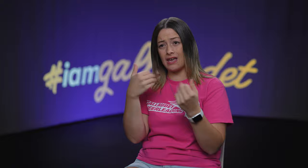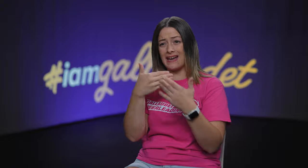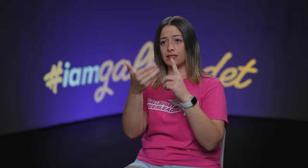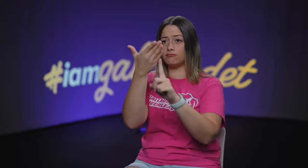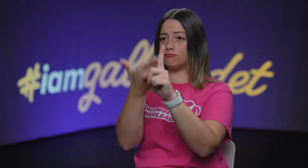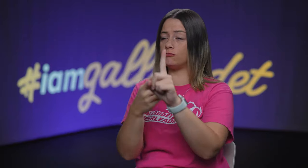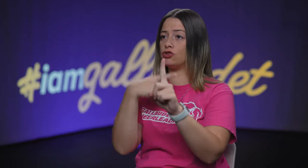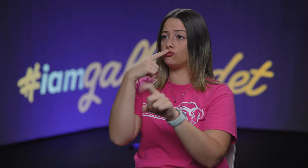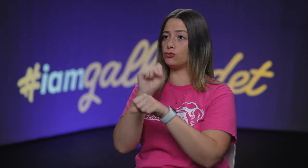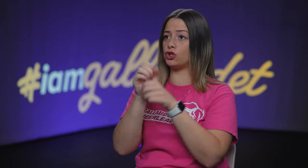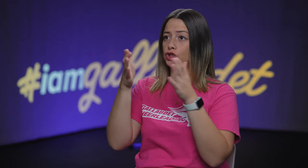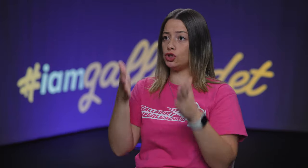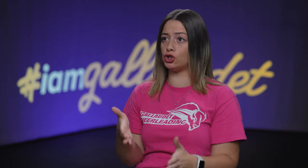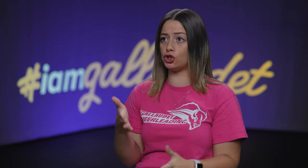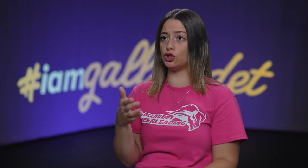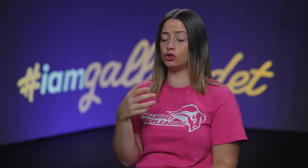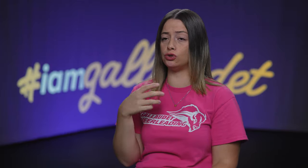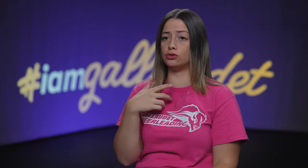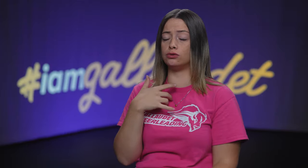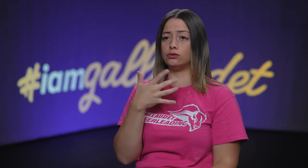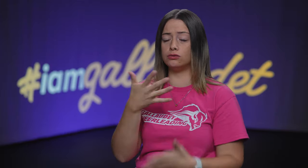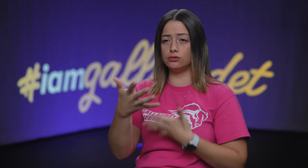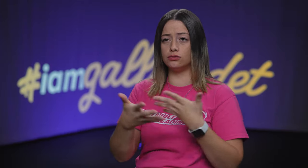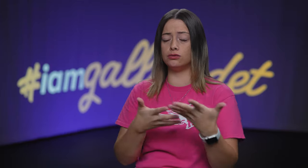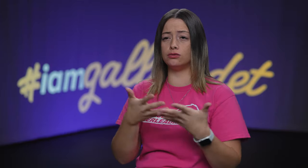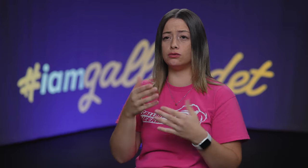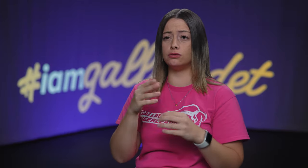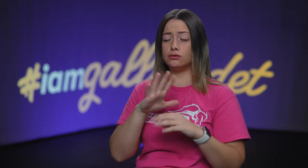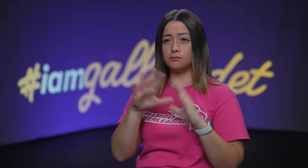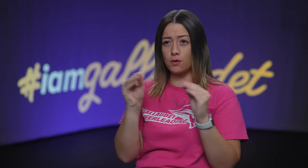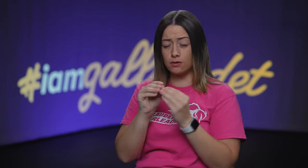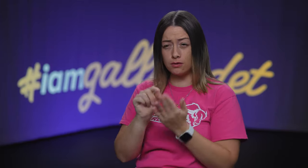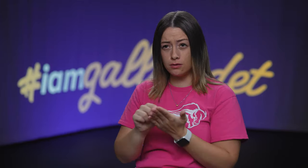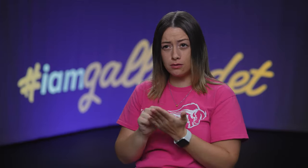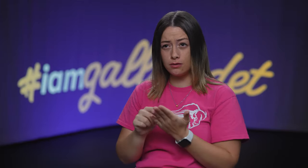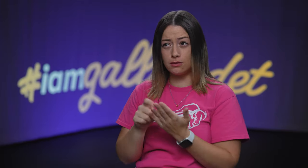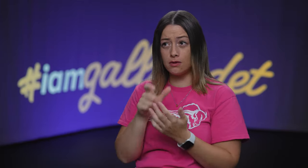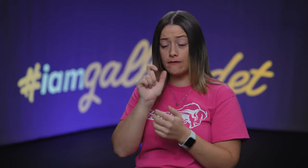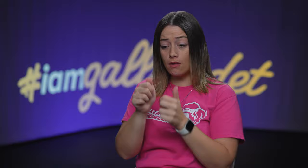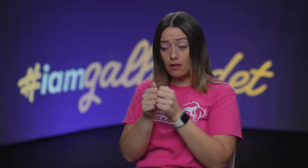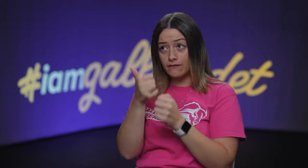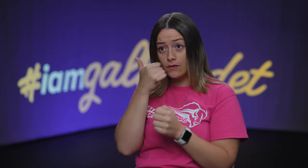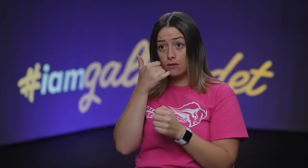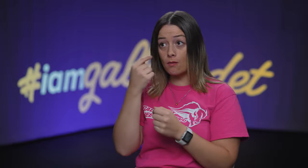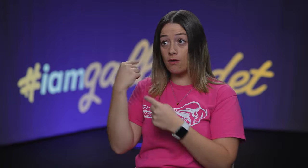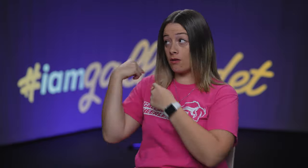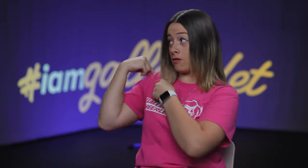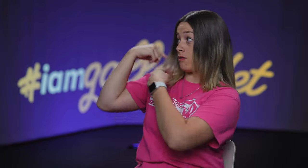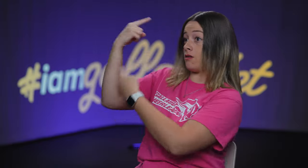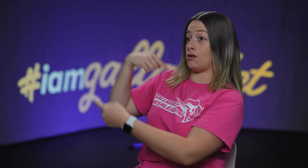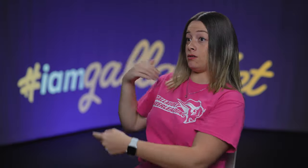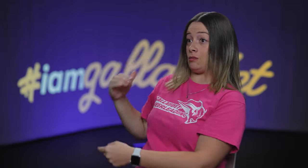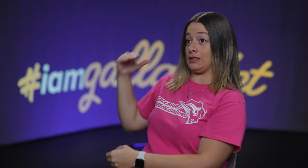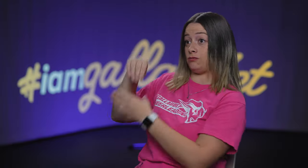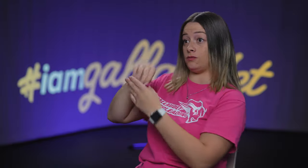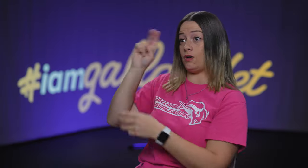hearing employee who knew how to sign. I didn't have to write things down or use my phone, which is what I've always had to do growing